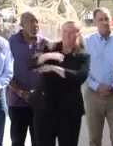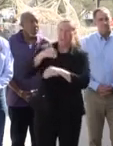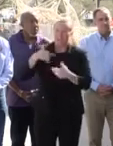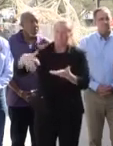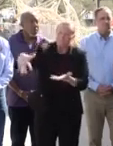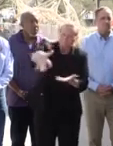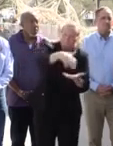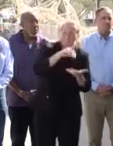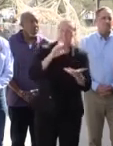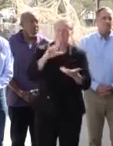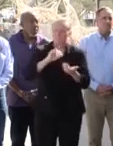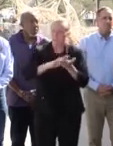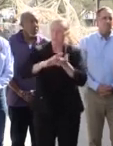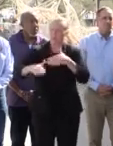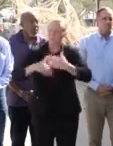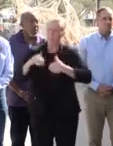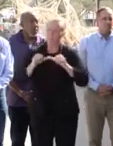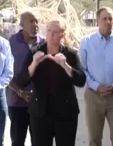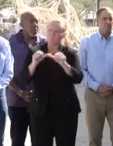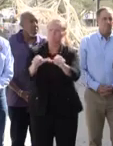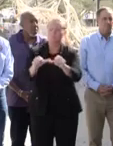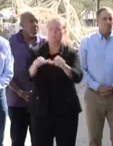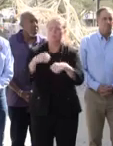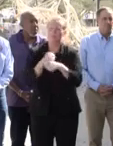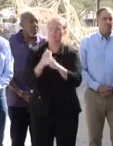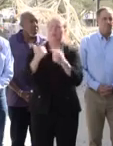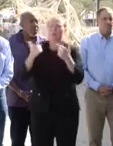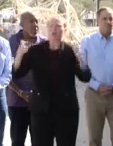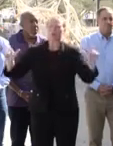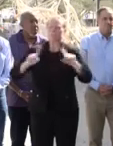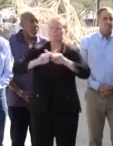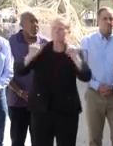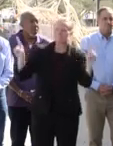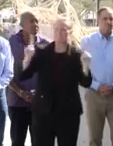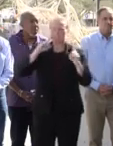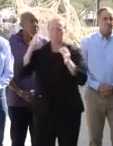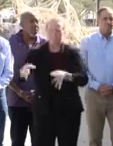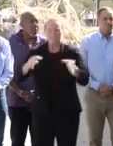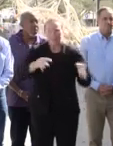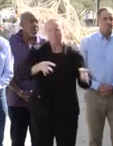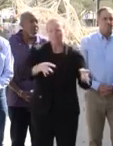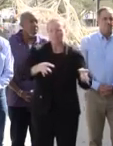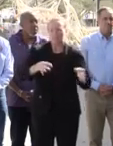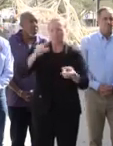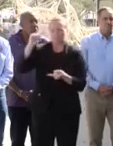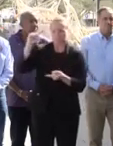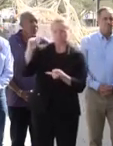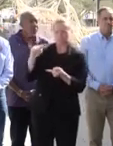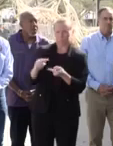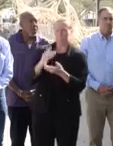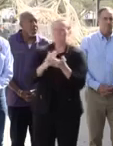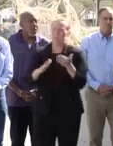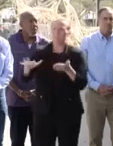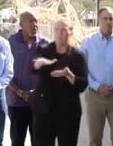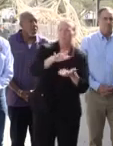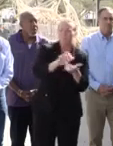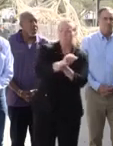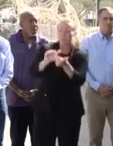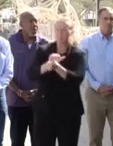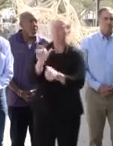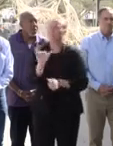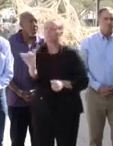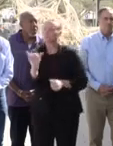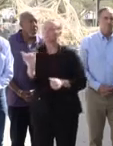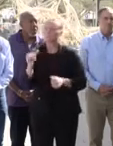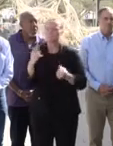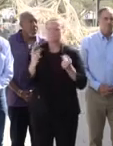operation going. So that made a huge difference, and it definitely mitigated some of the damages. We also immediately started doing cut